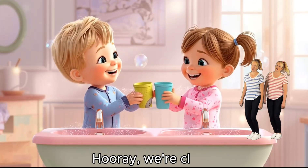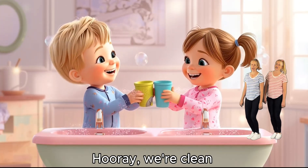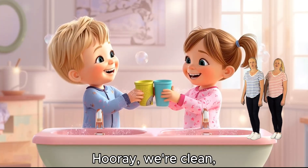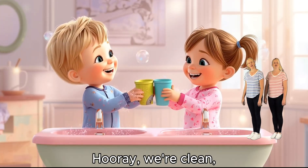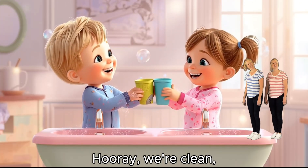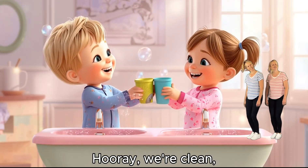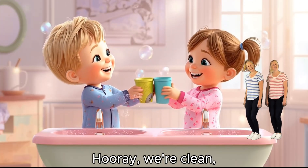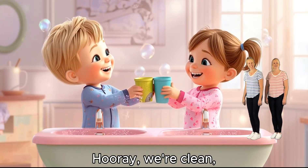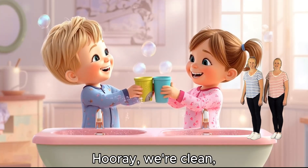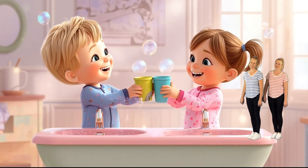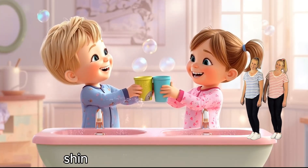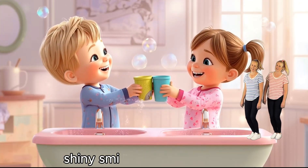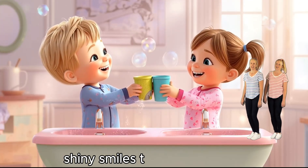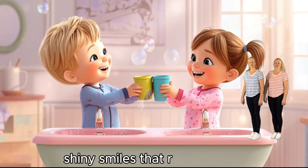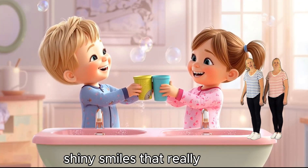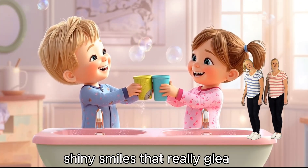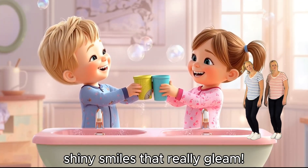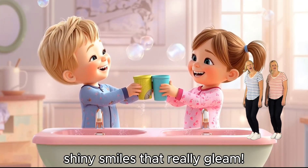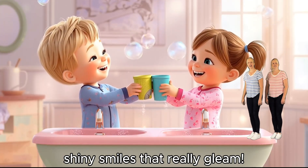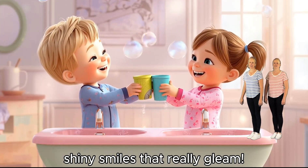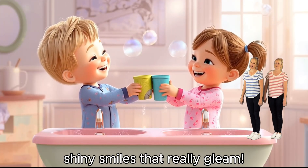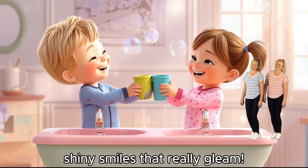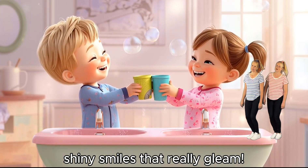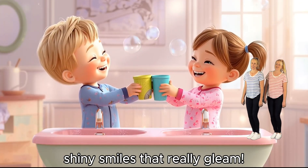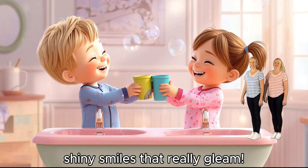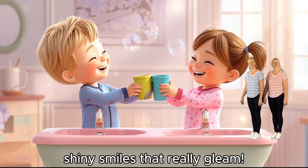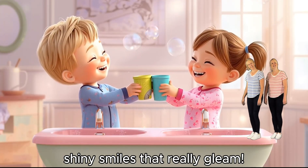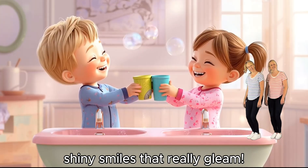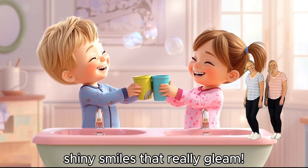we're clean. Shiny smiles that really gleam.